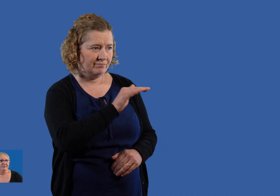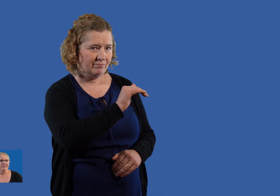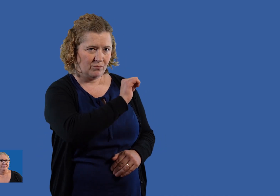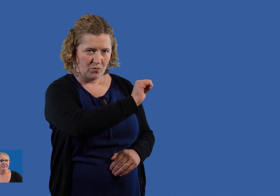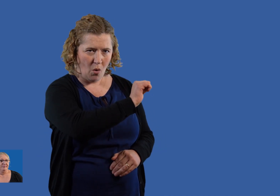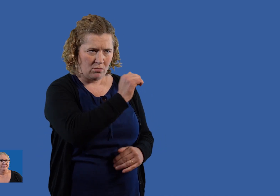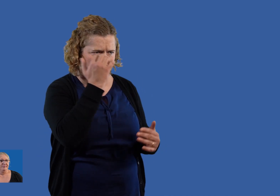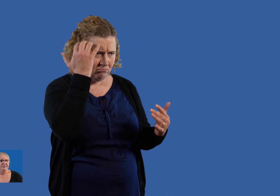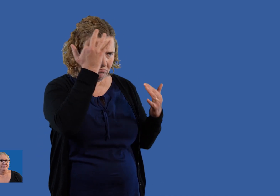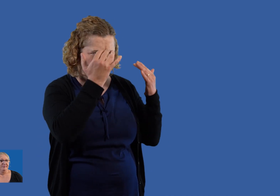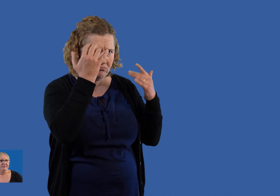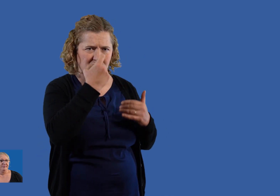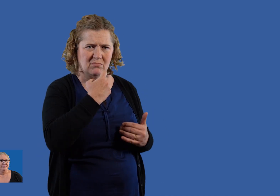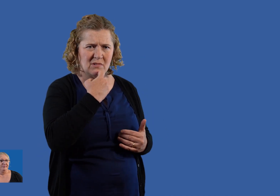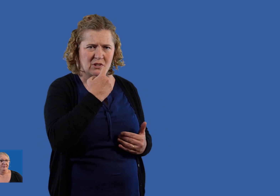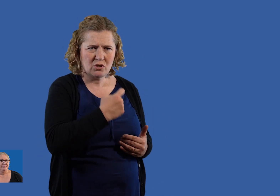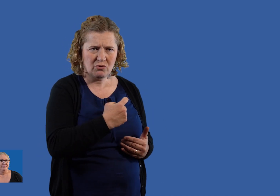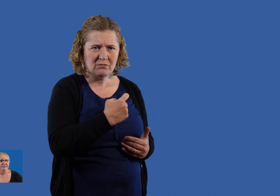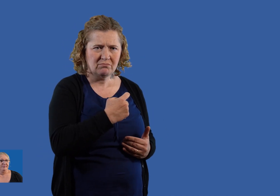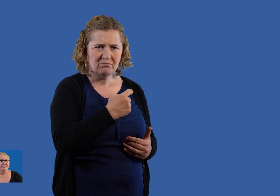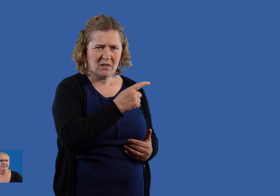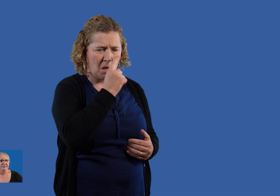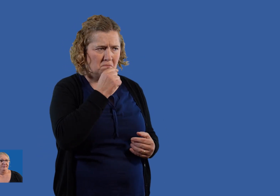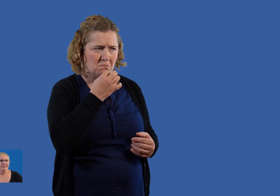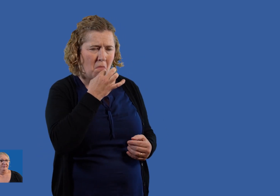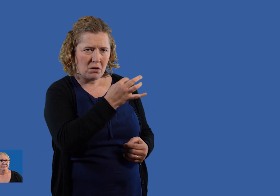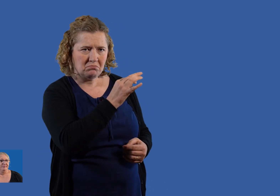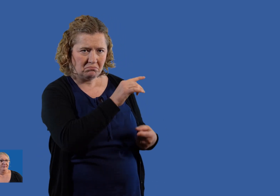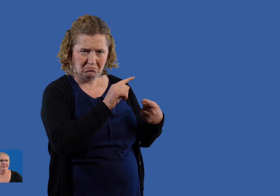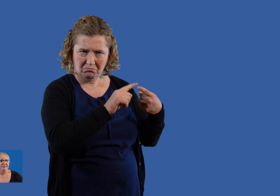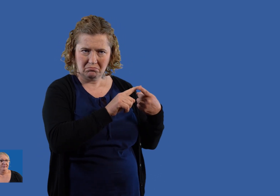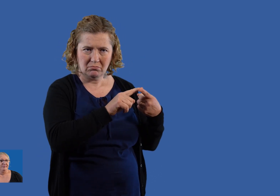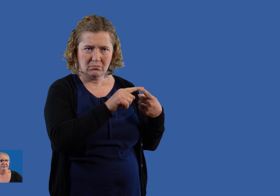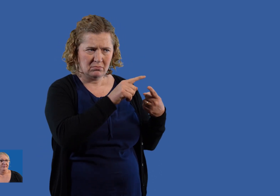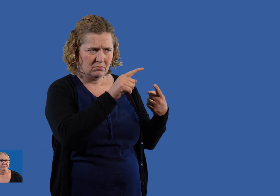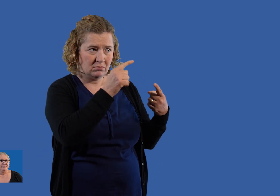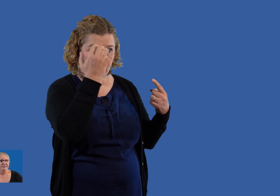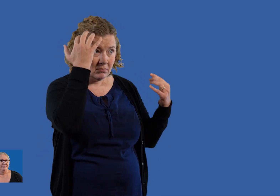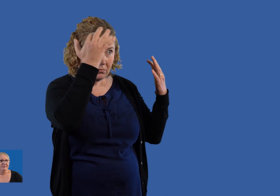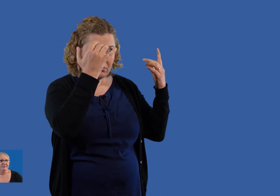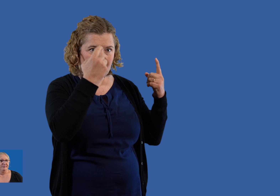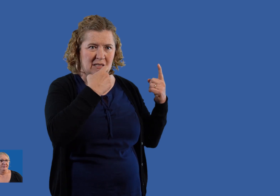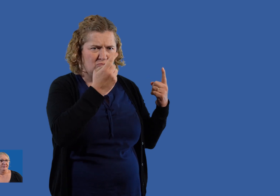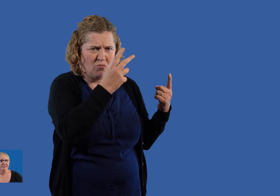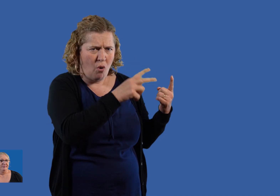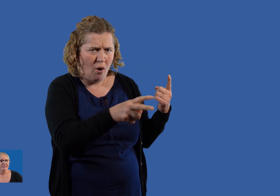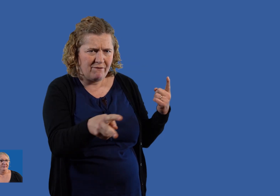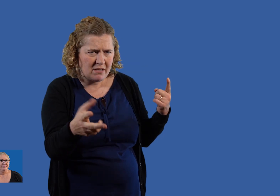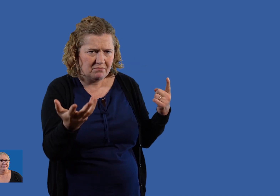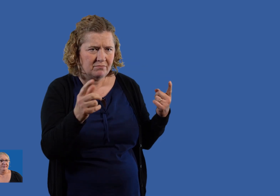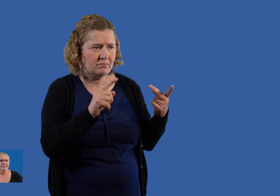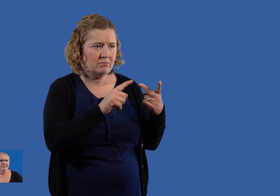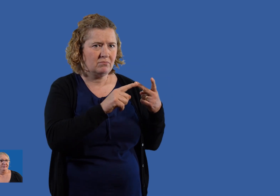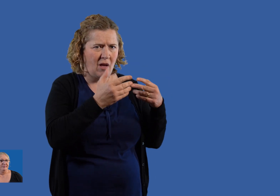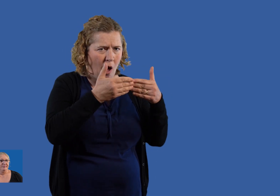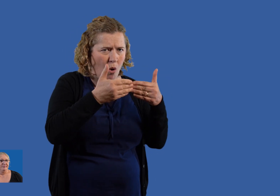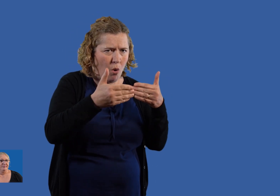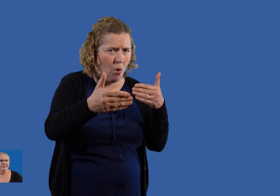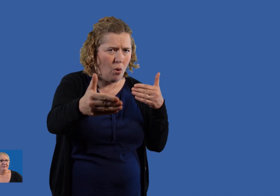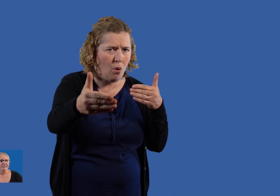out how serious the thoughts are. You can then ask, how often do you have these thoughts? How long do they